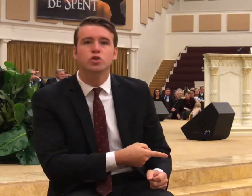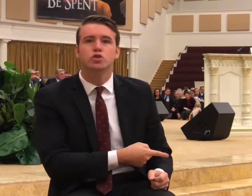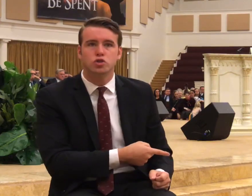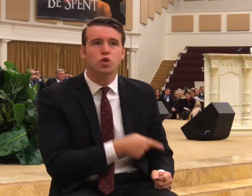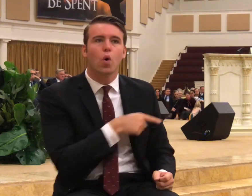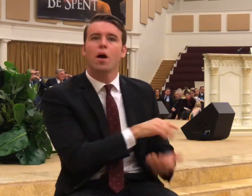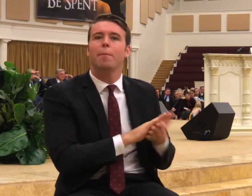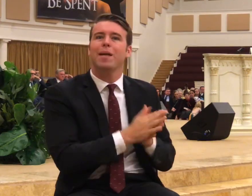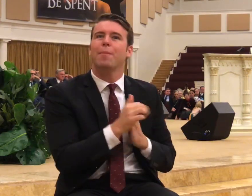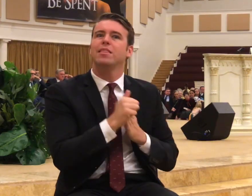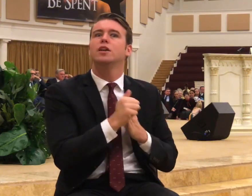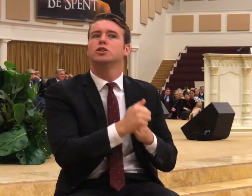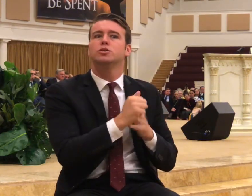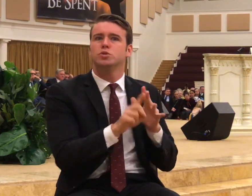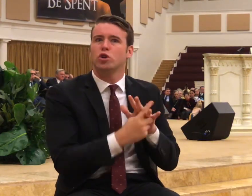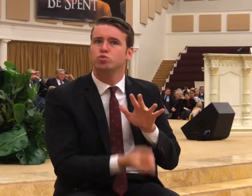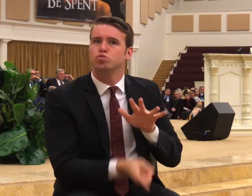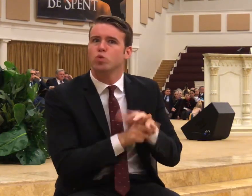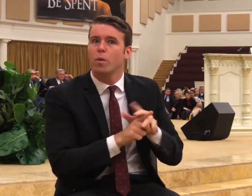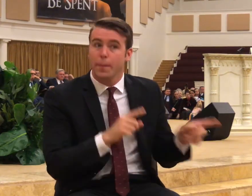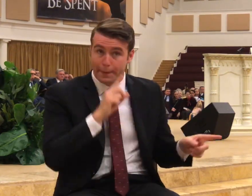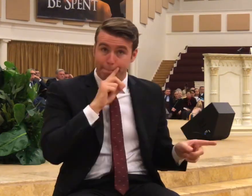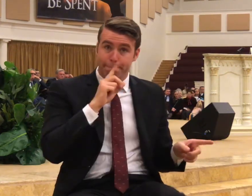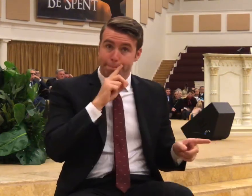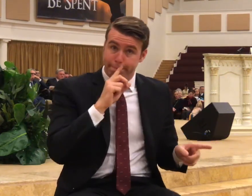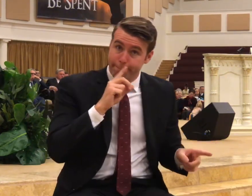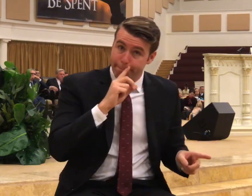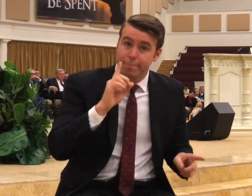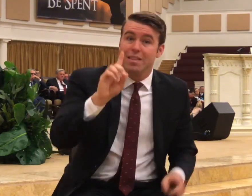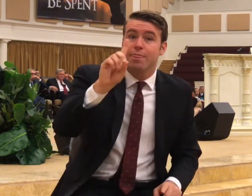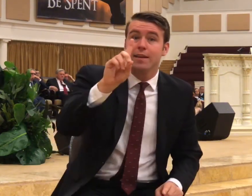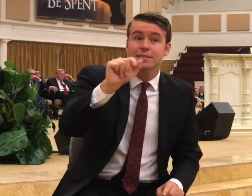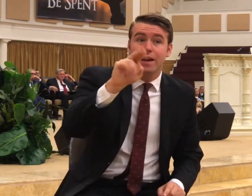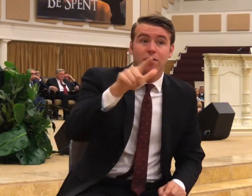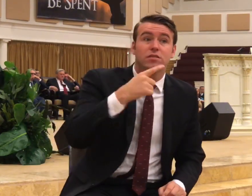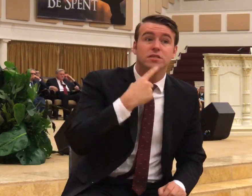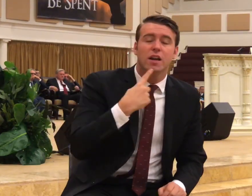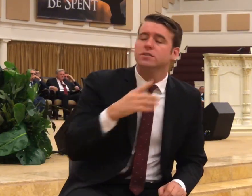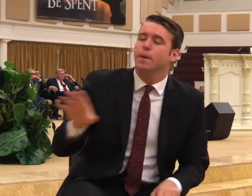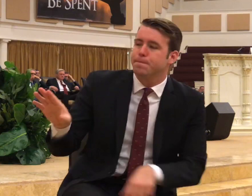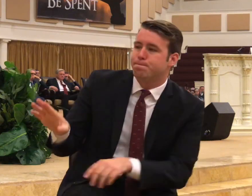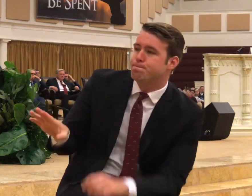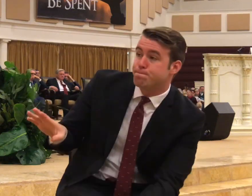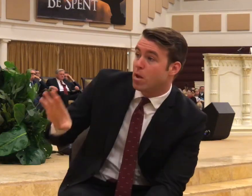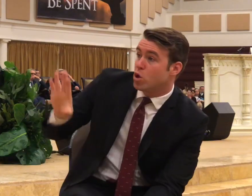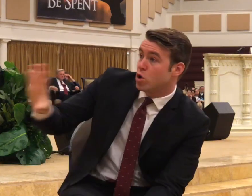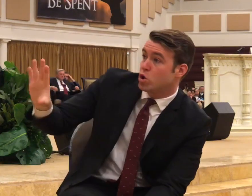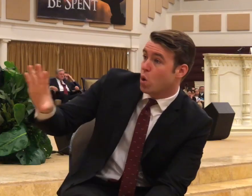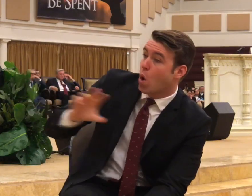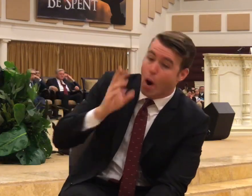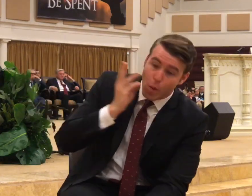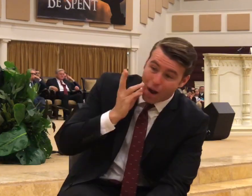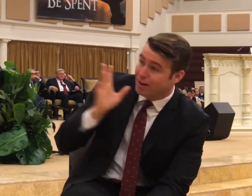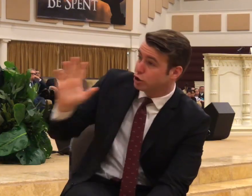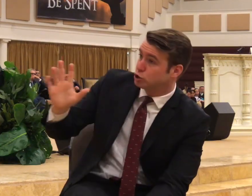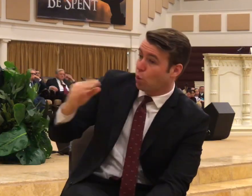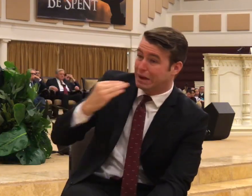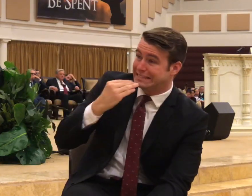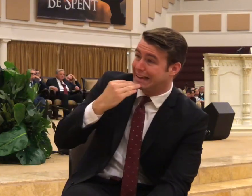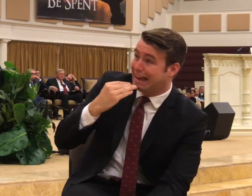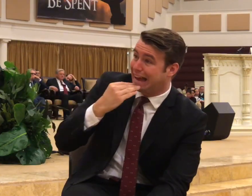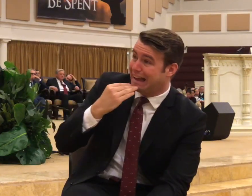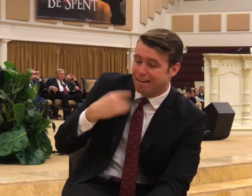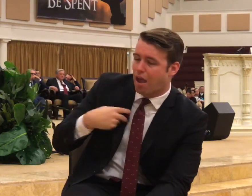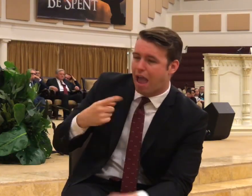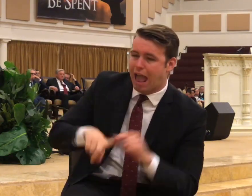leadership emerge. And he says, the deal is, I can't define myself with the